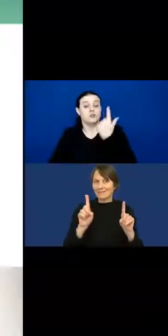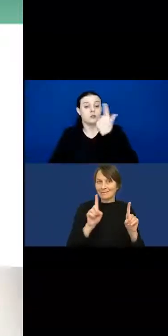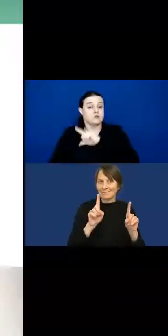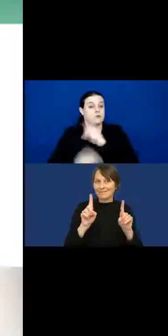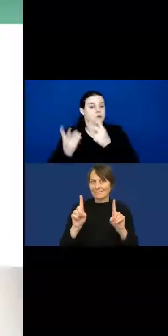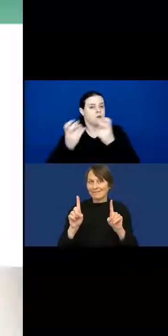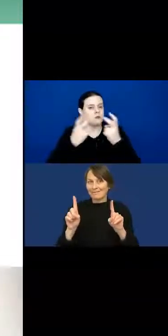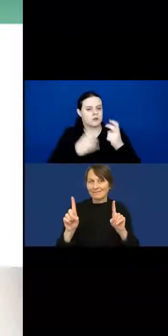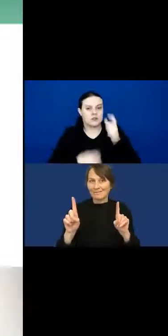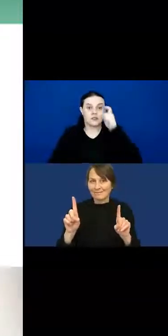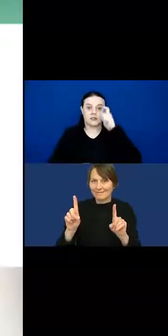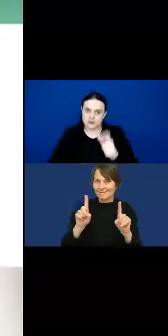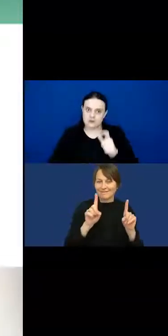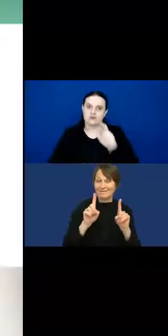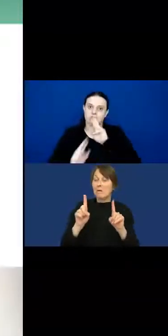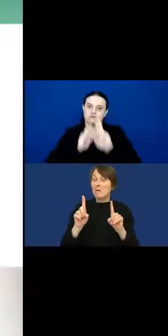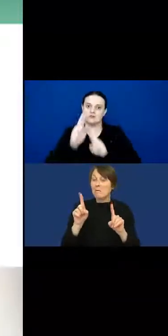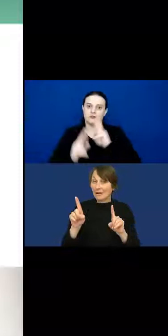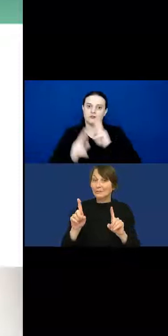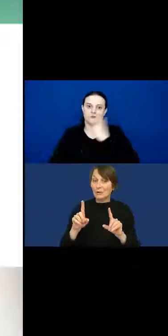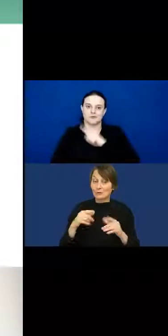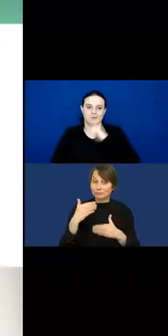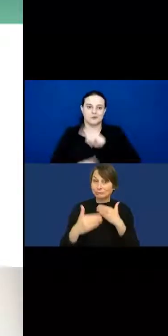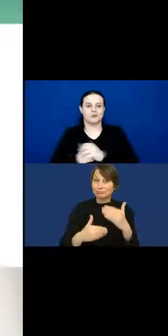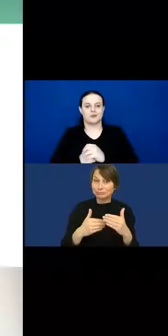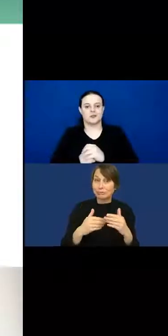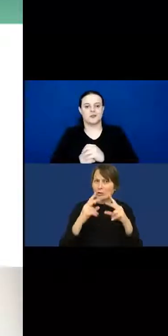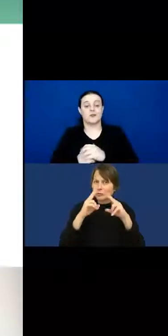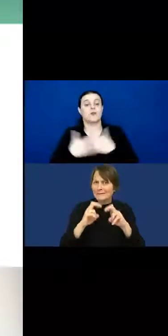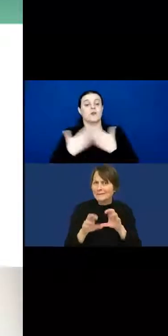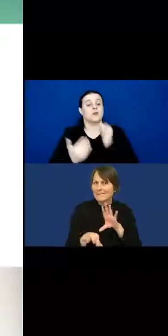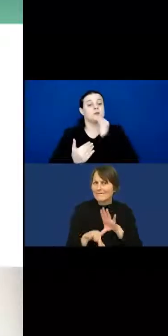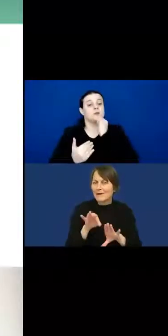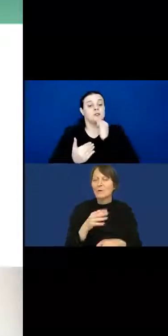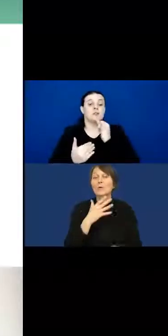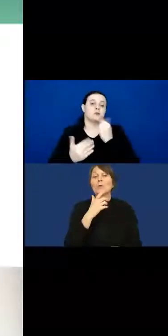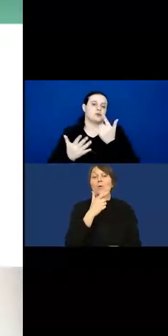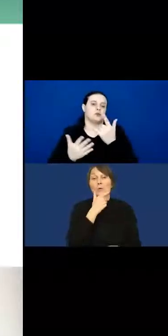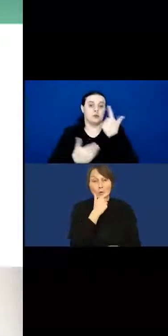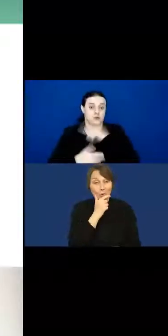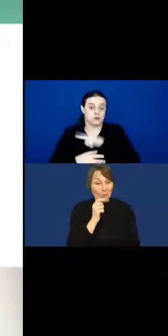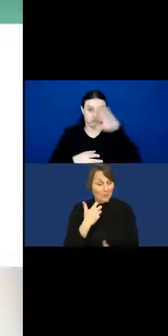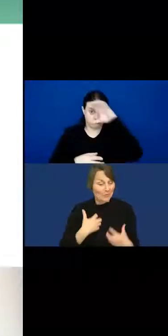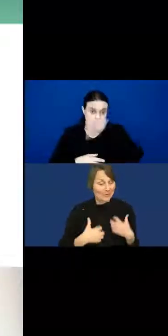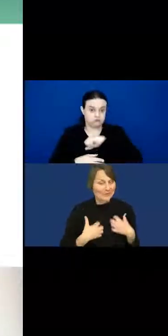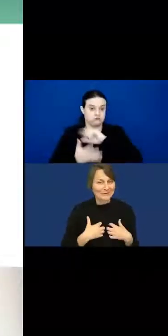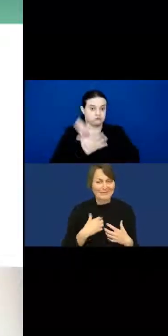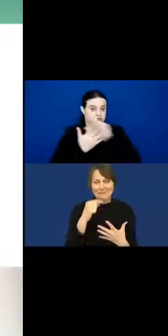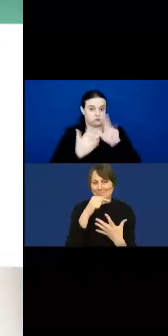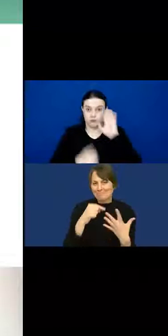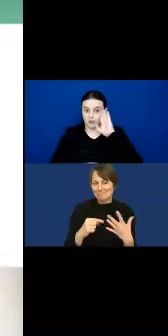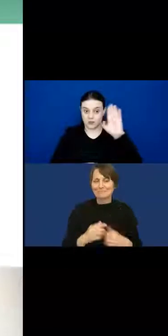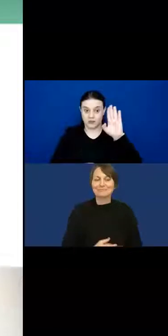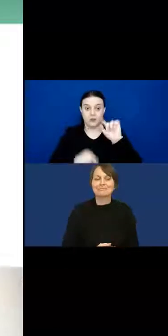some interesting results. So some of the key findings are that the directional